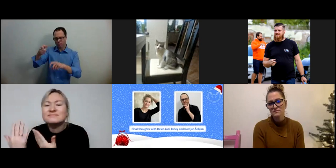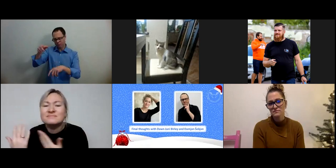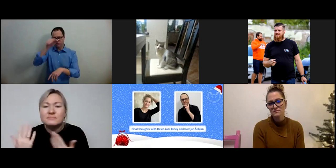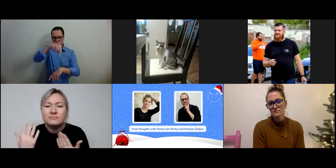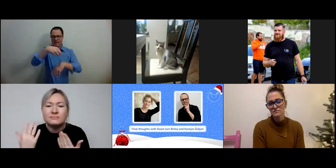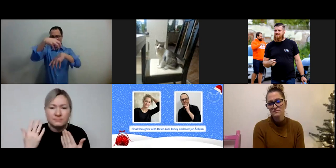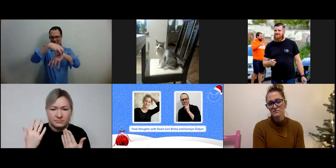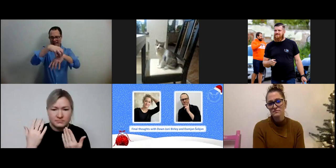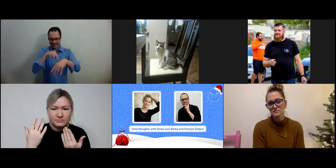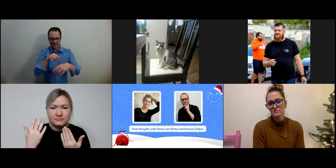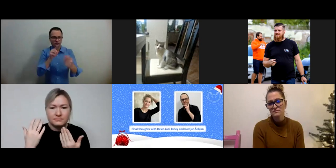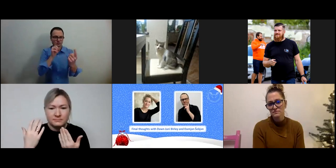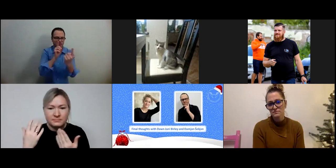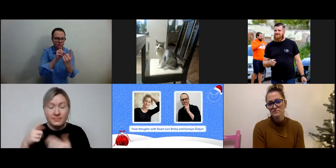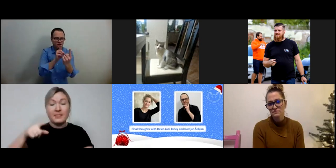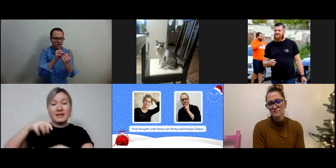Met